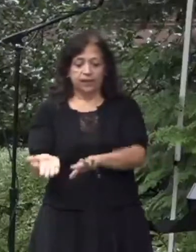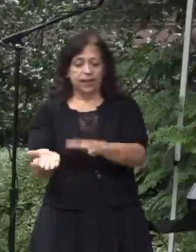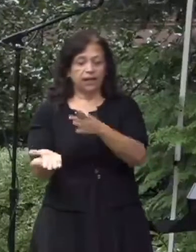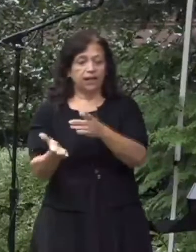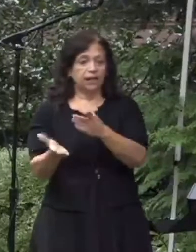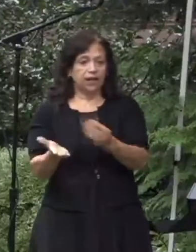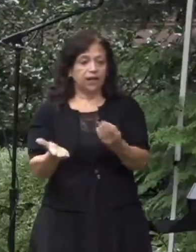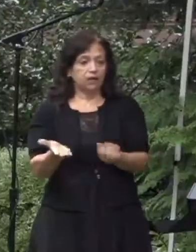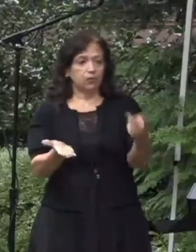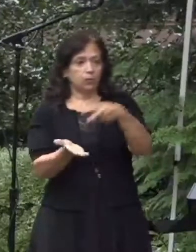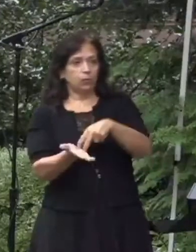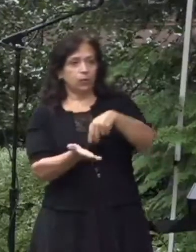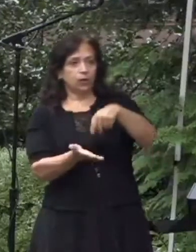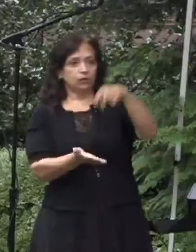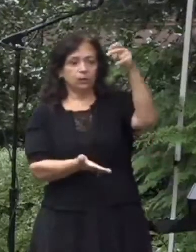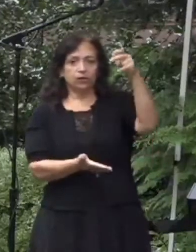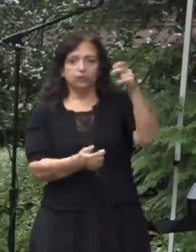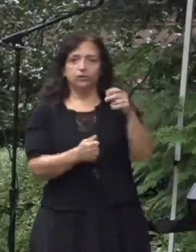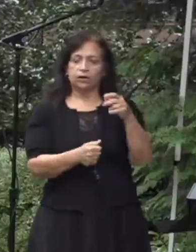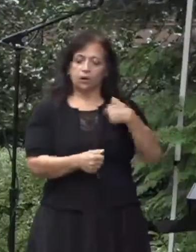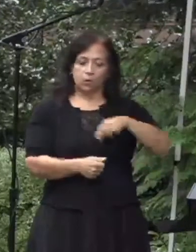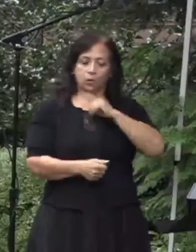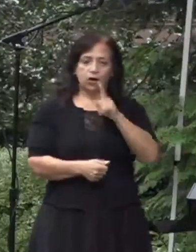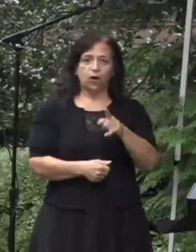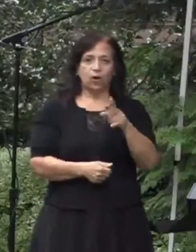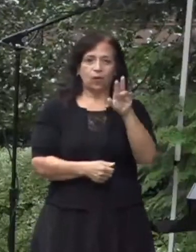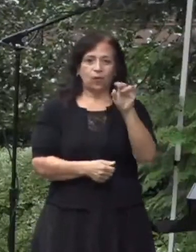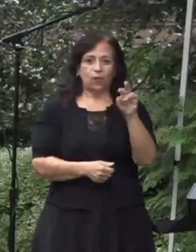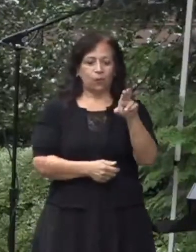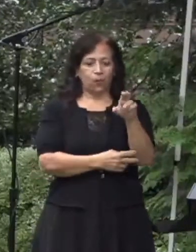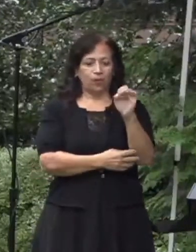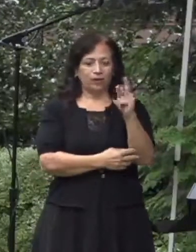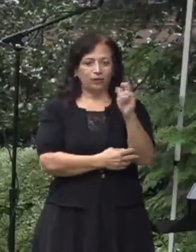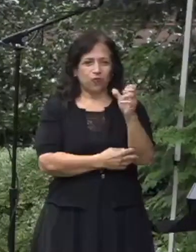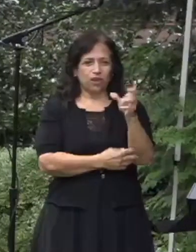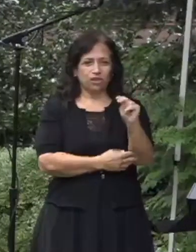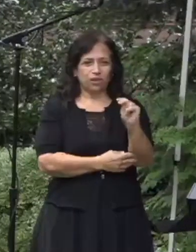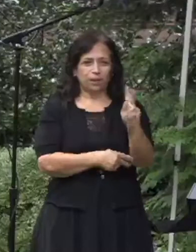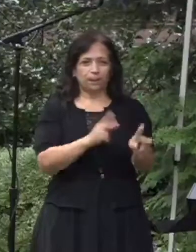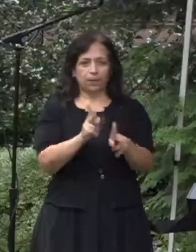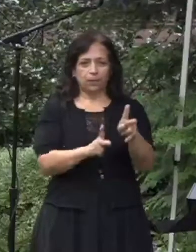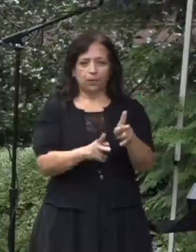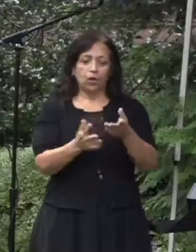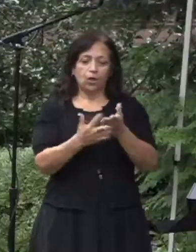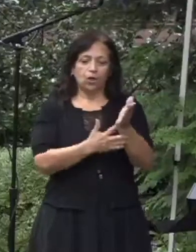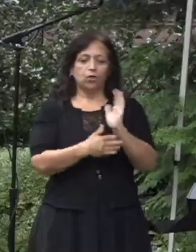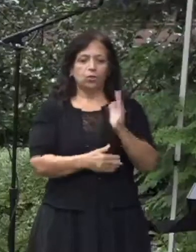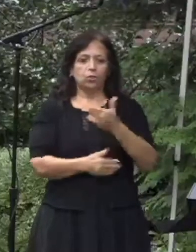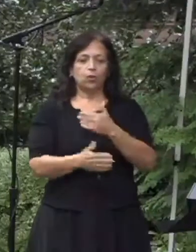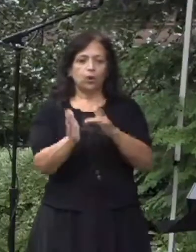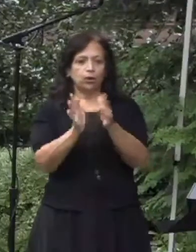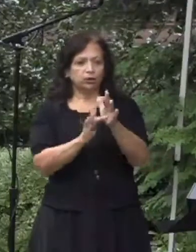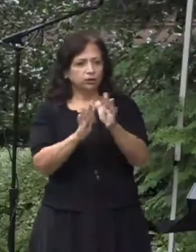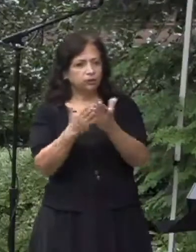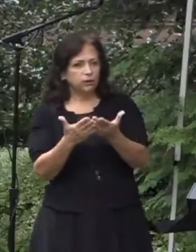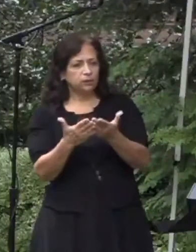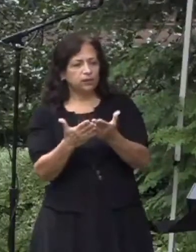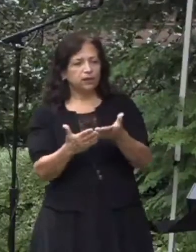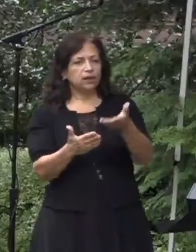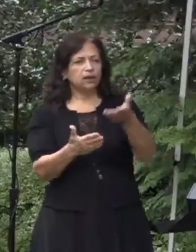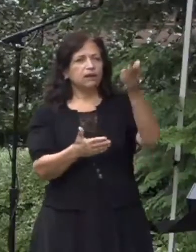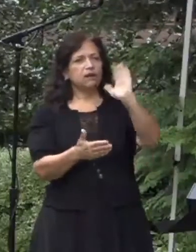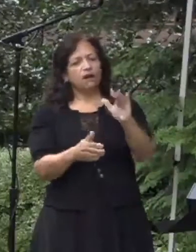dead. Resurrection people, if you will. Throughout our sacred scriptures, God